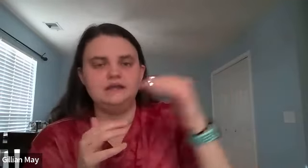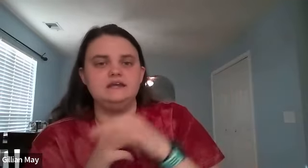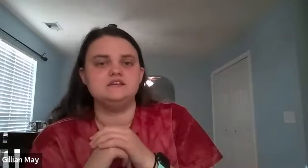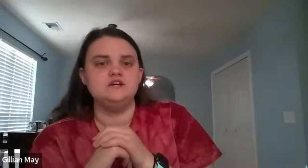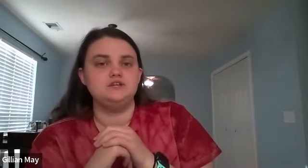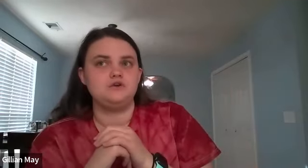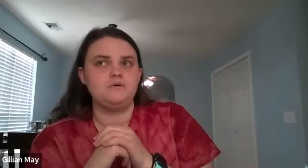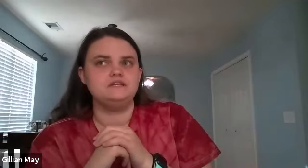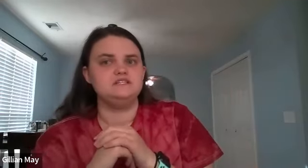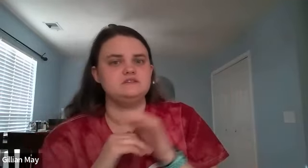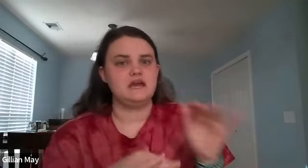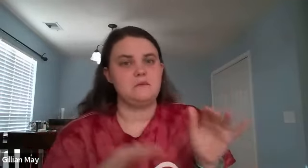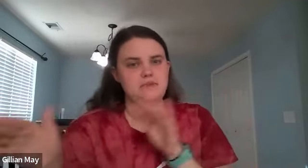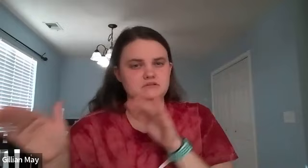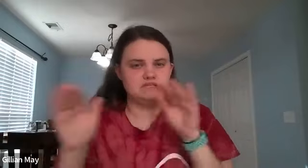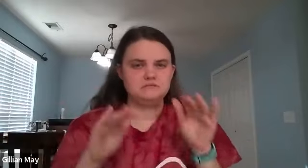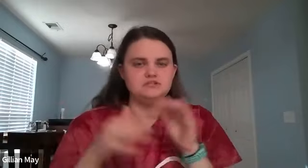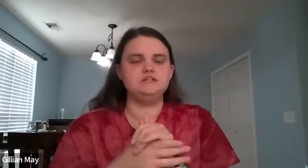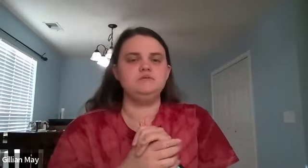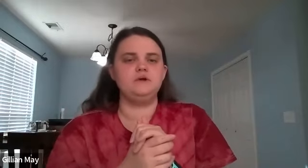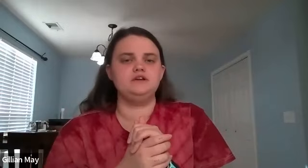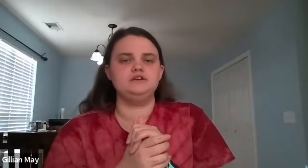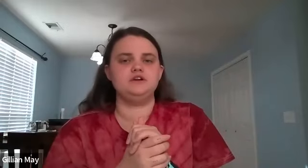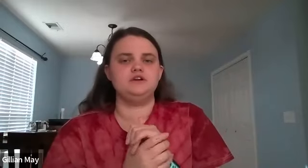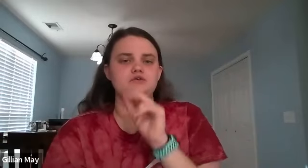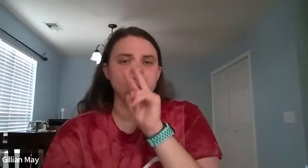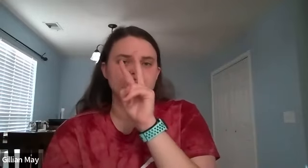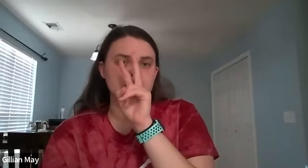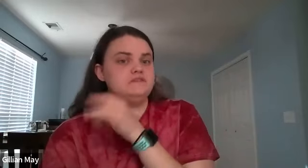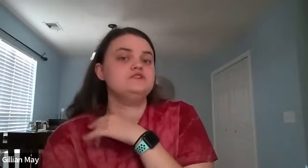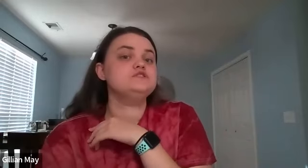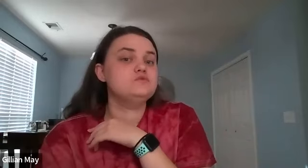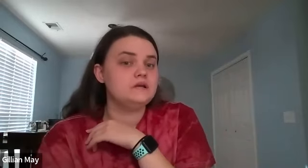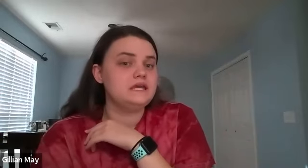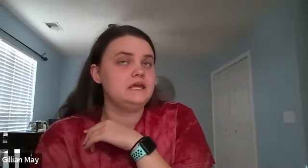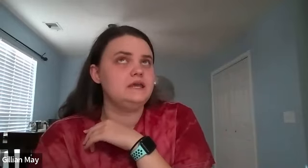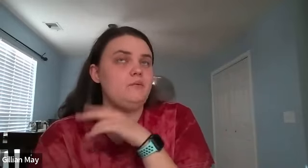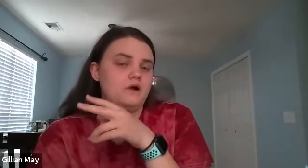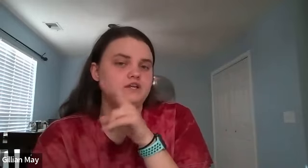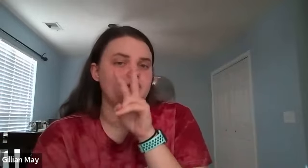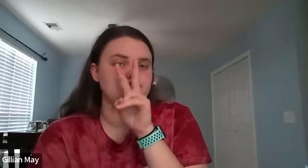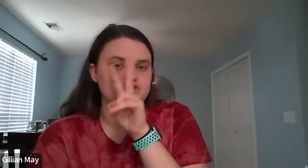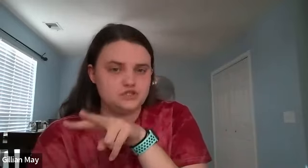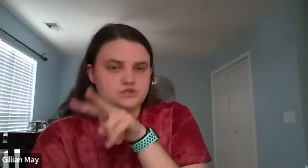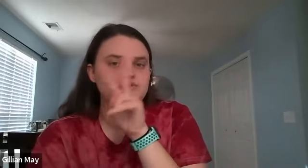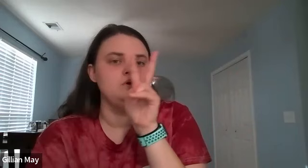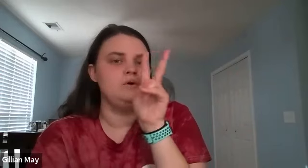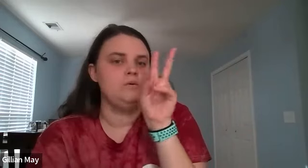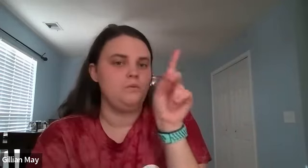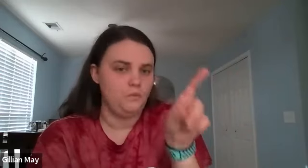is you're going to do this kind of bouncing motion where you're going to go, like if you're doing 21, you go 2,